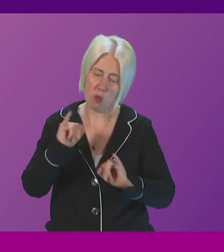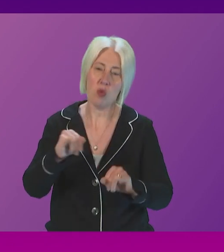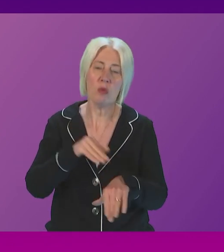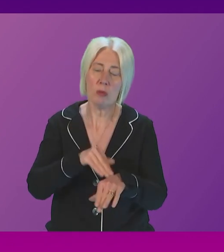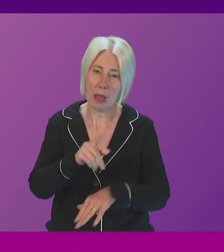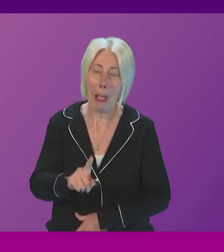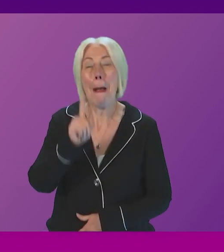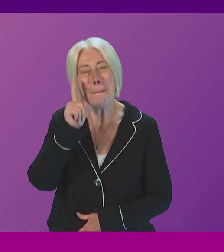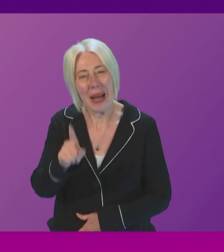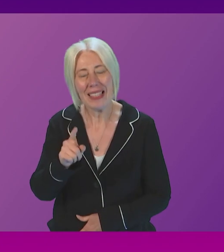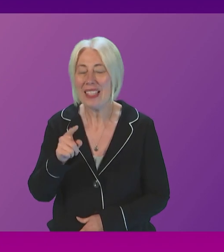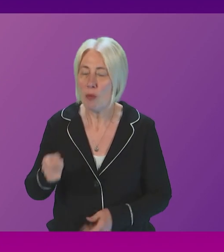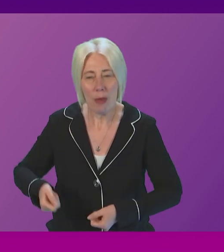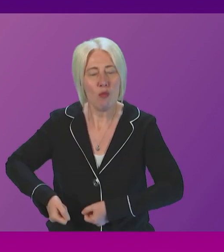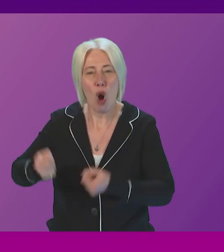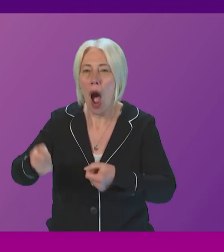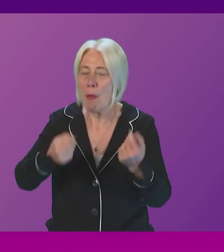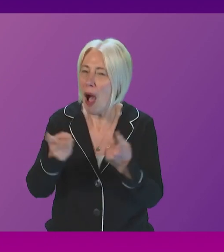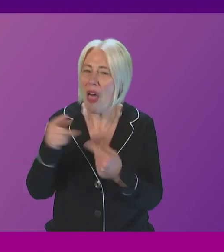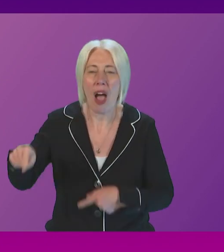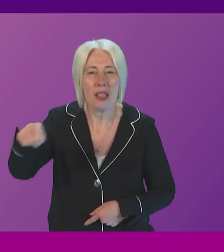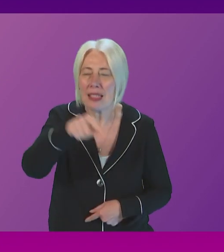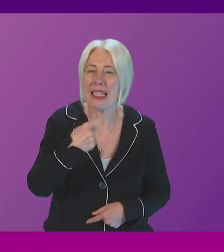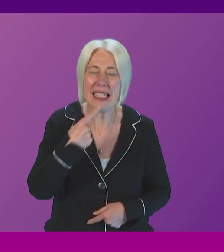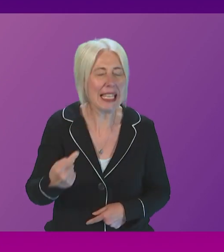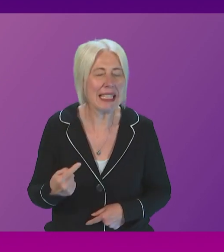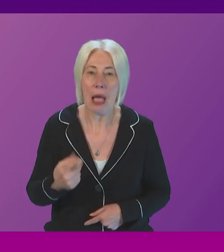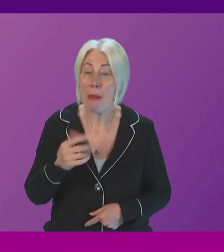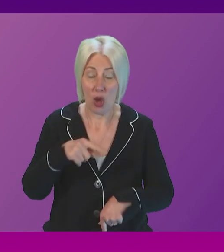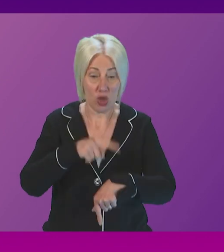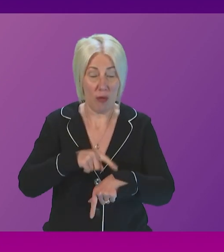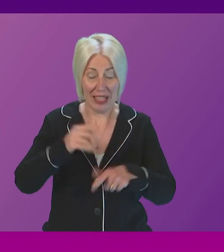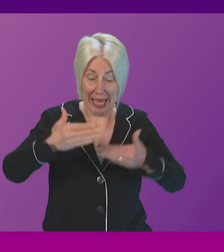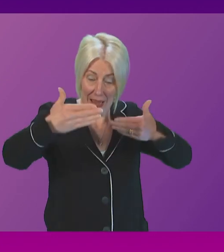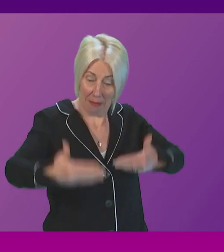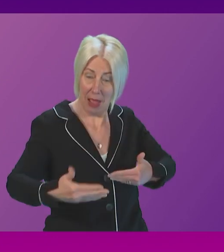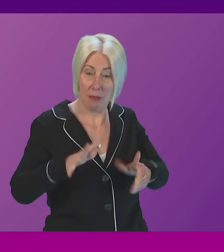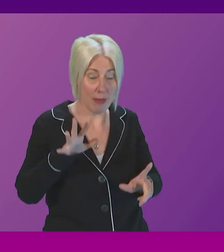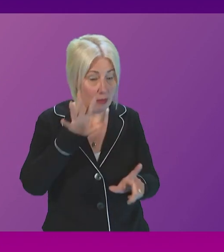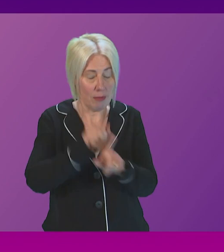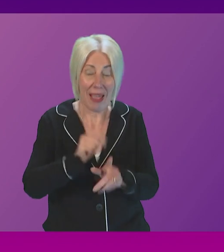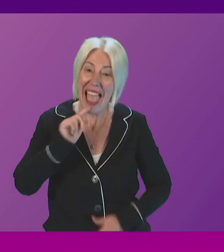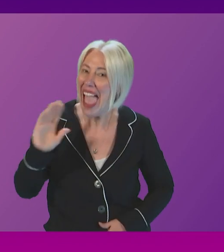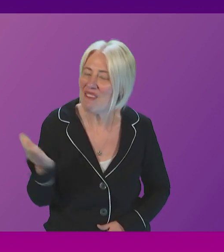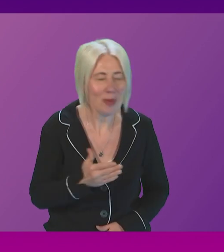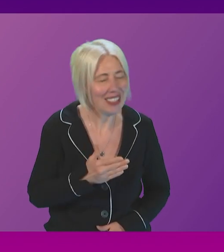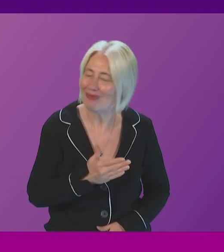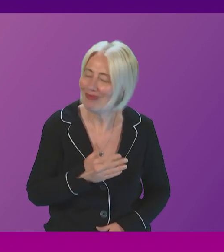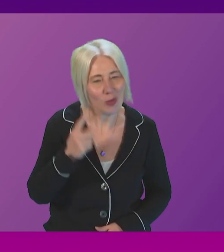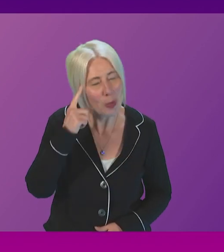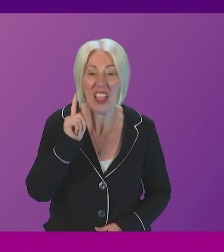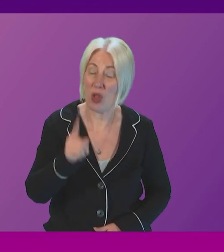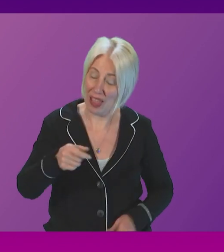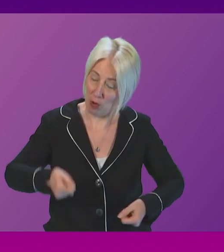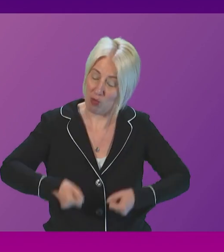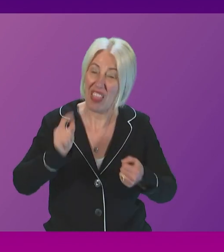But I think that that point that's been raised by others that this may not, because of the timeframe, have picked up everyone affected. And I would also raise that